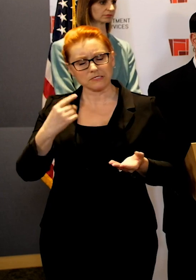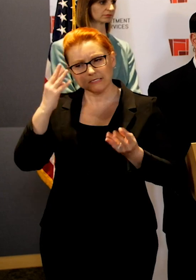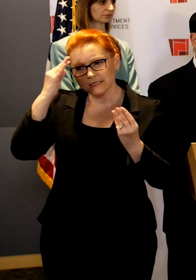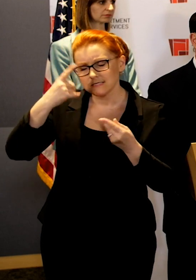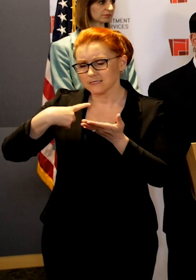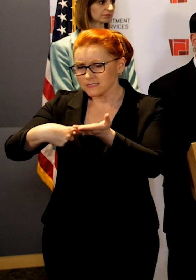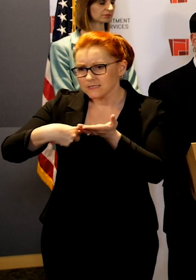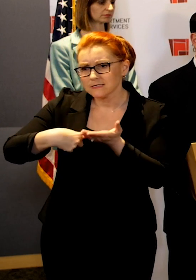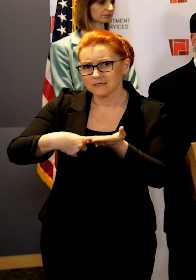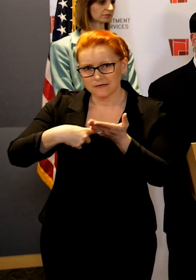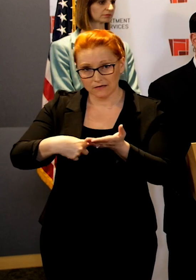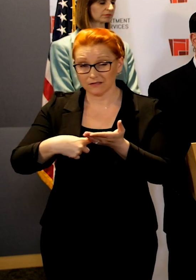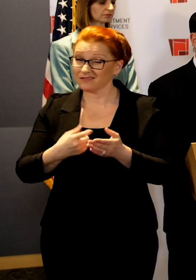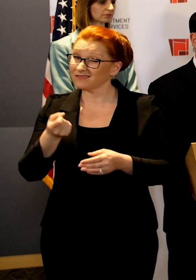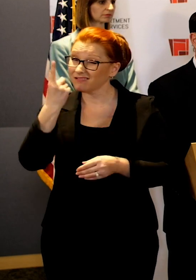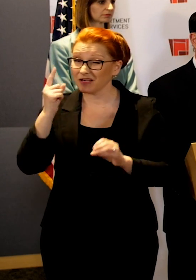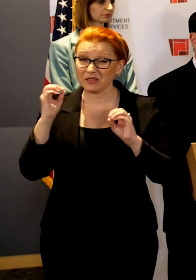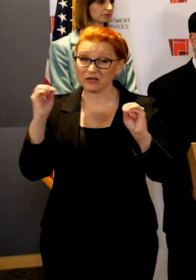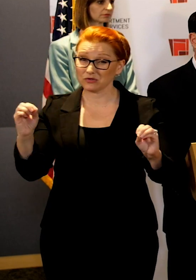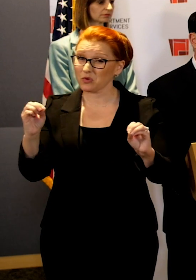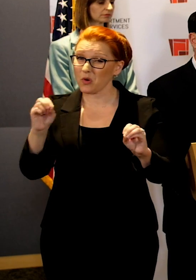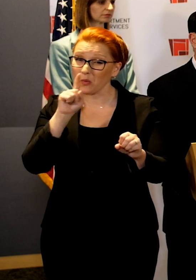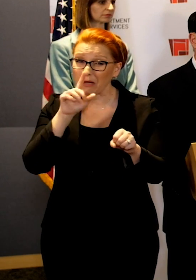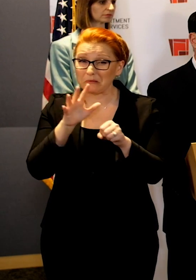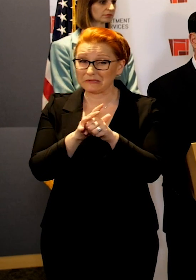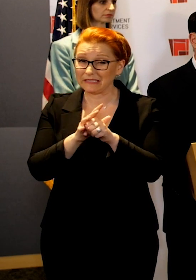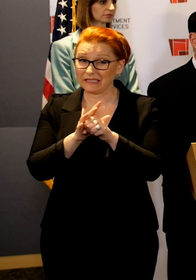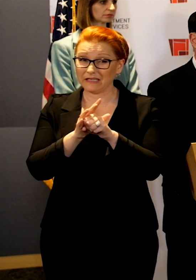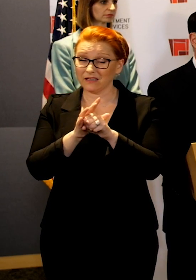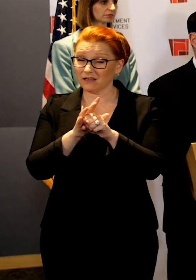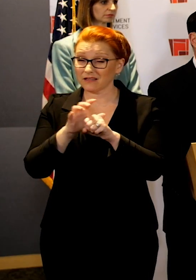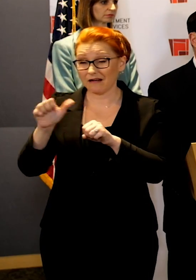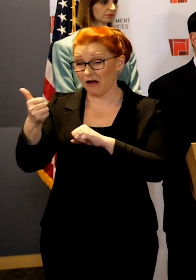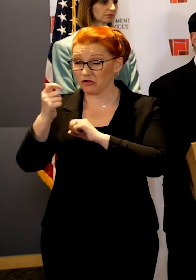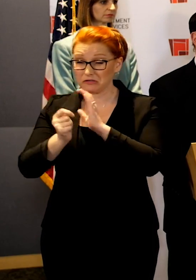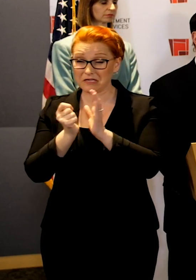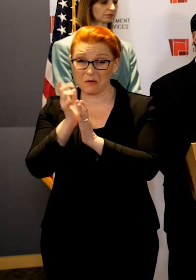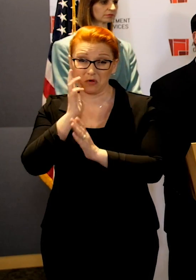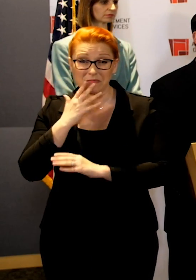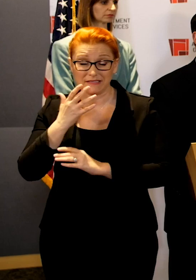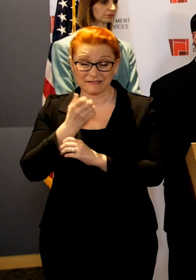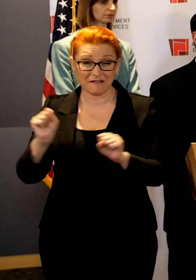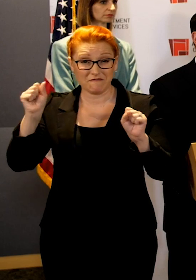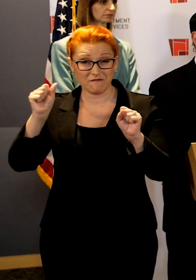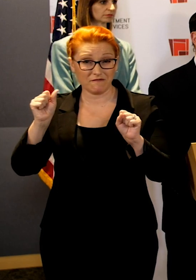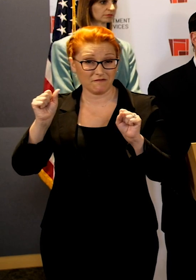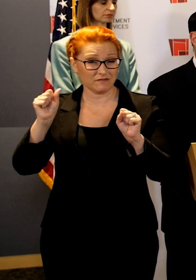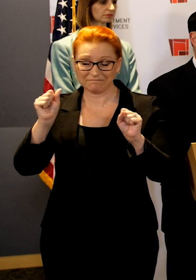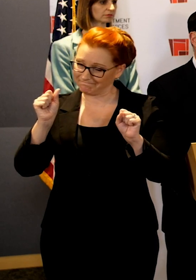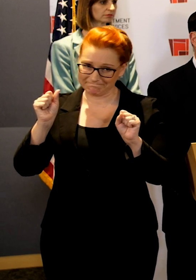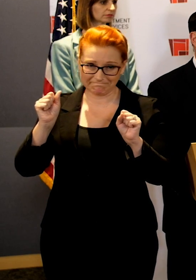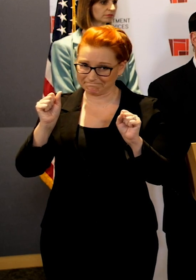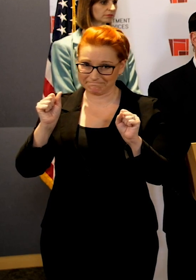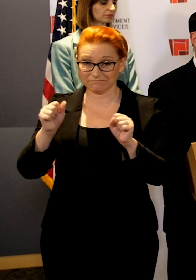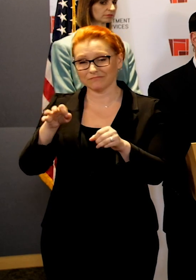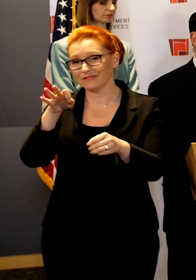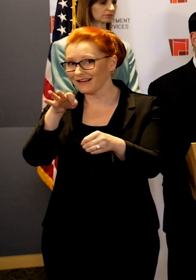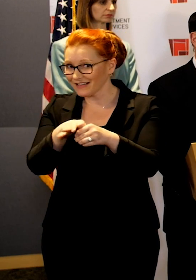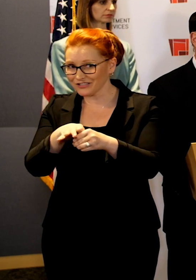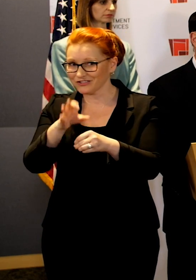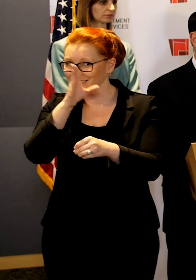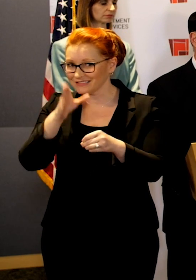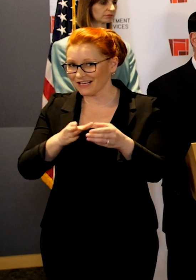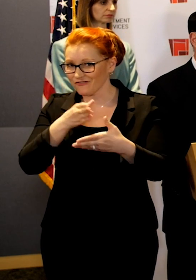no guarantee that there will be a safer time to hold this election in the near future, and elections do not end on Election